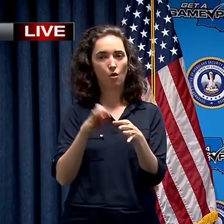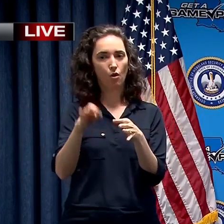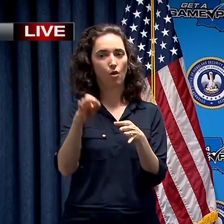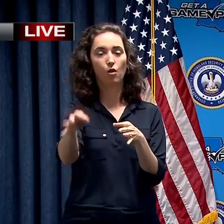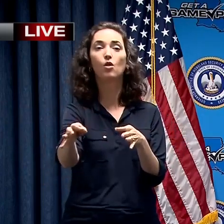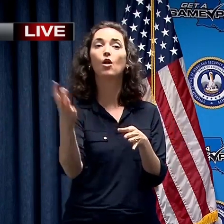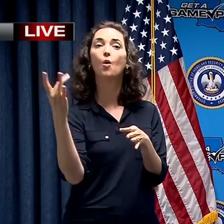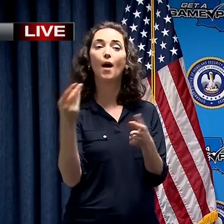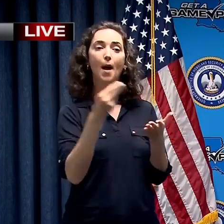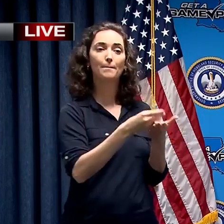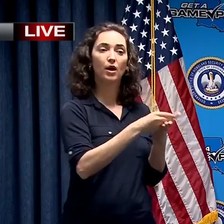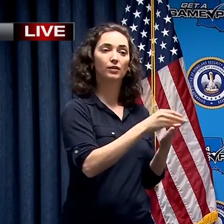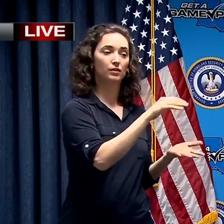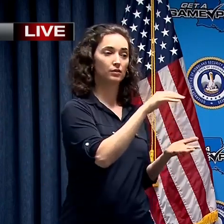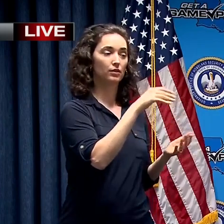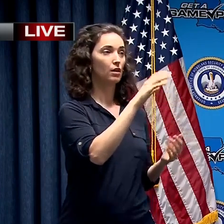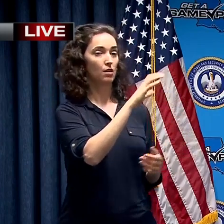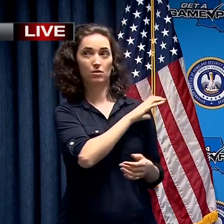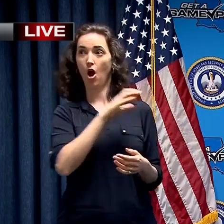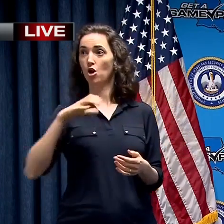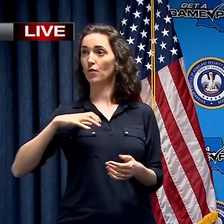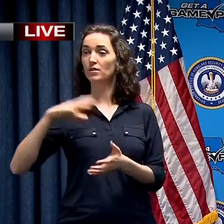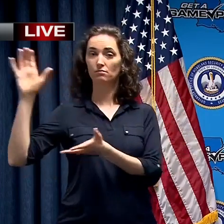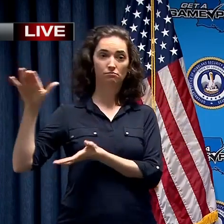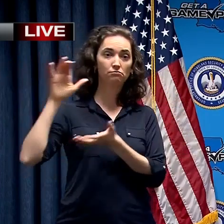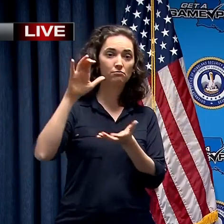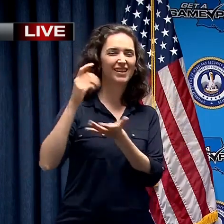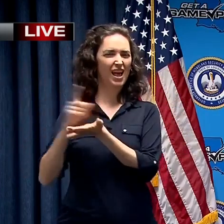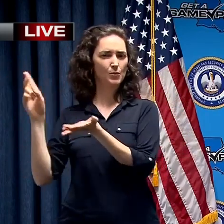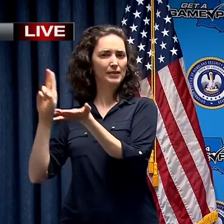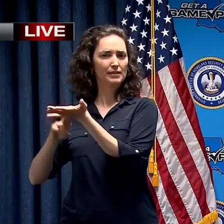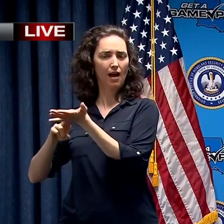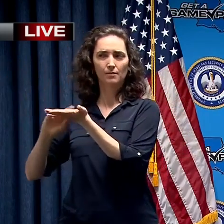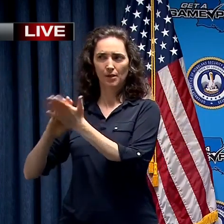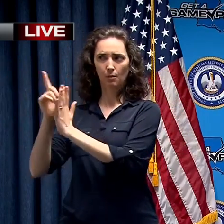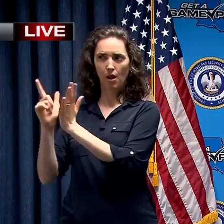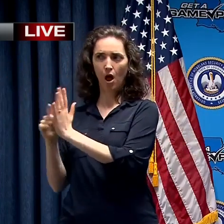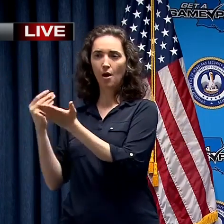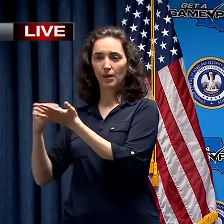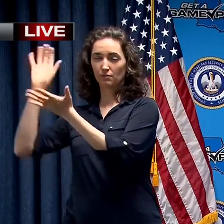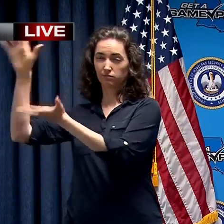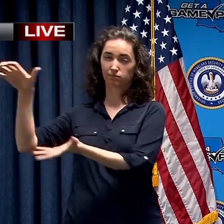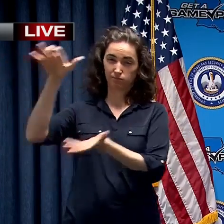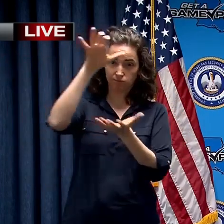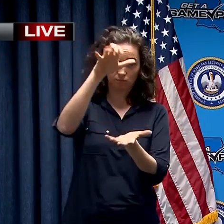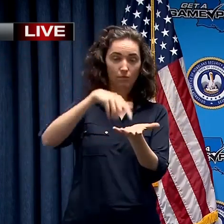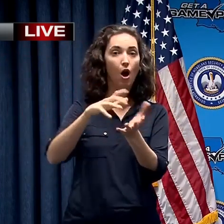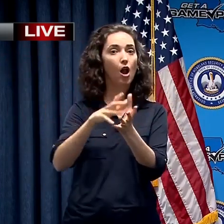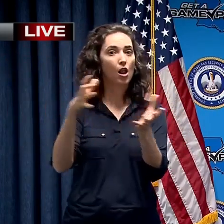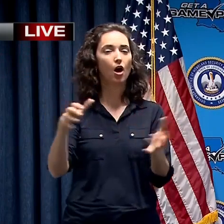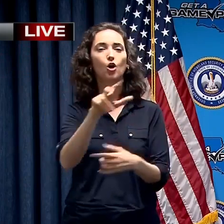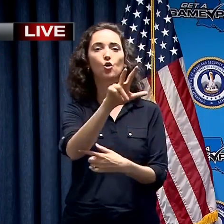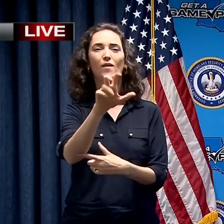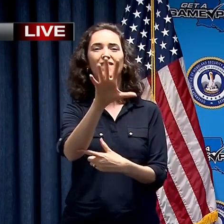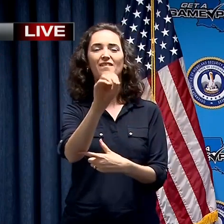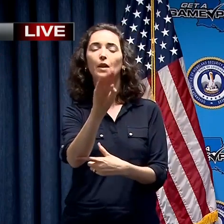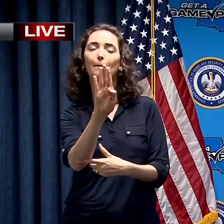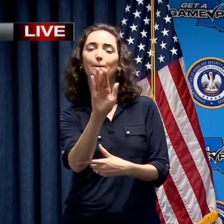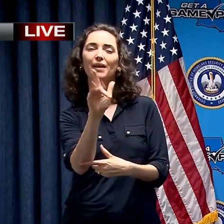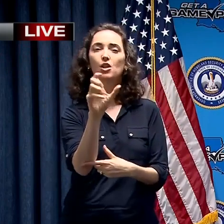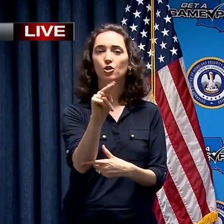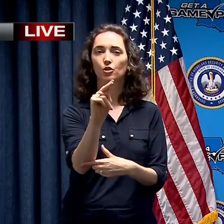amount that was appropriated by Congress and signed into law a week ago today. Although it's a large amount, $350 billion, it